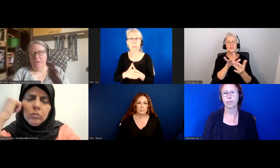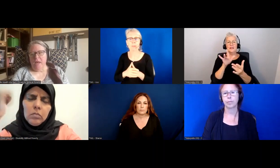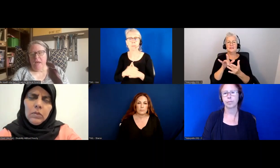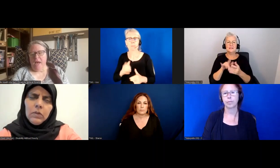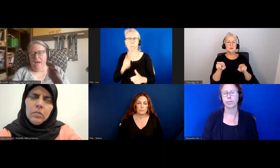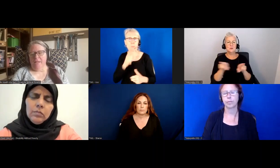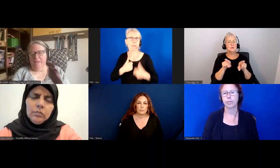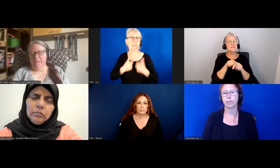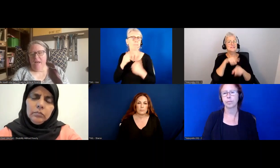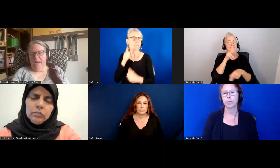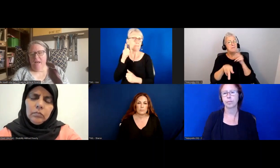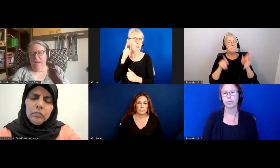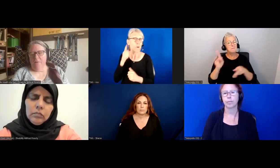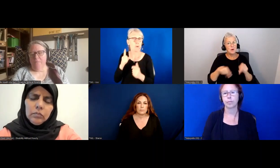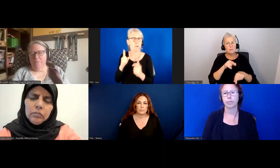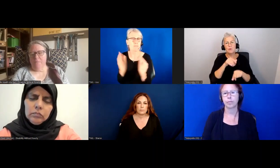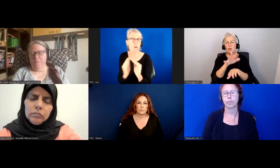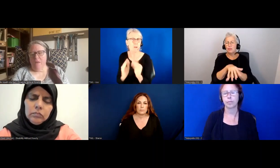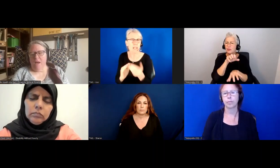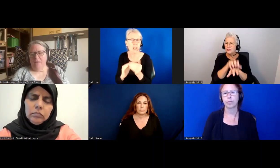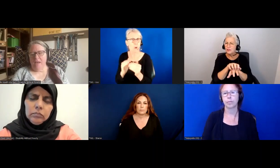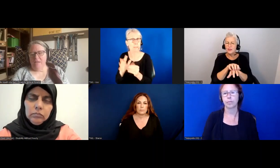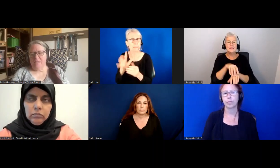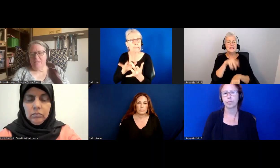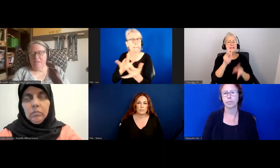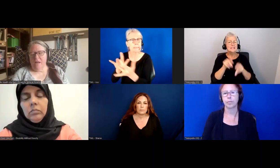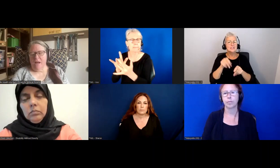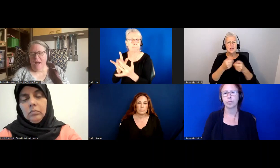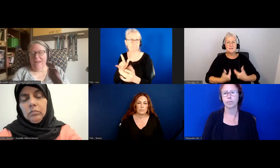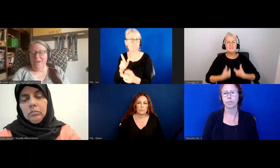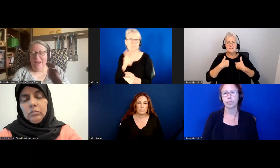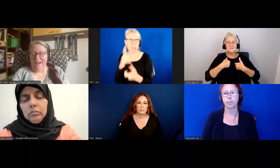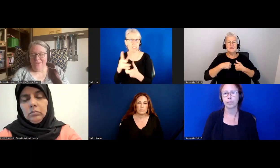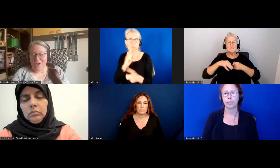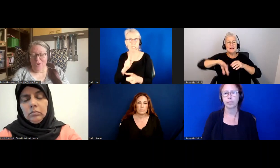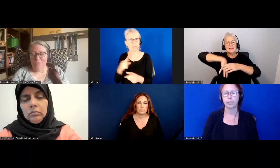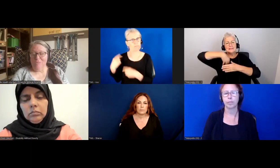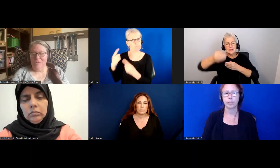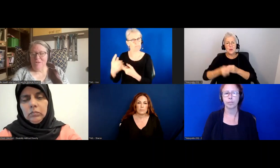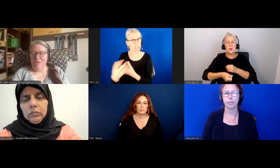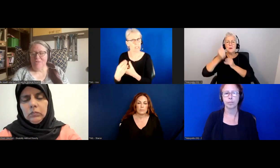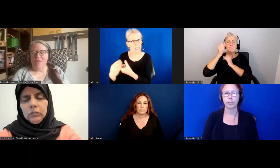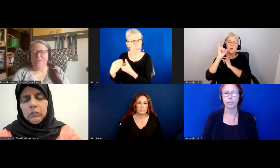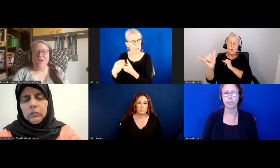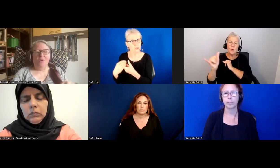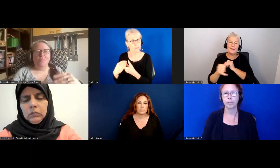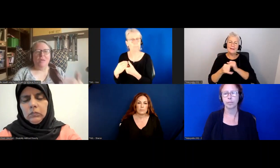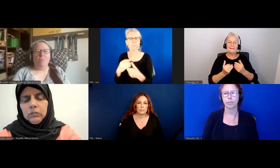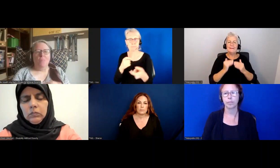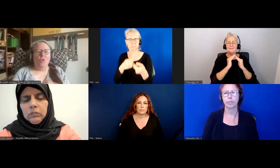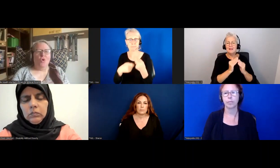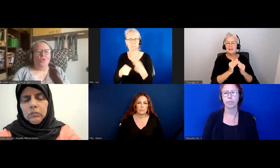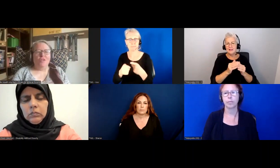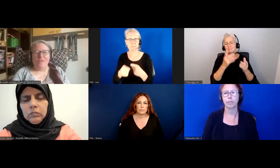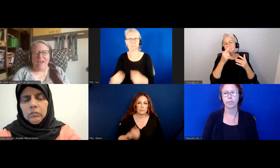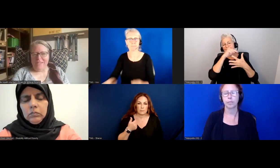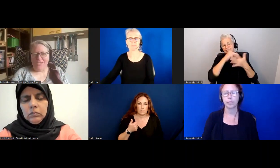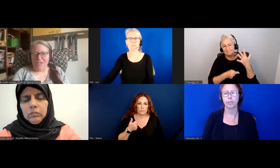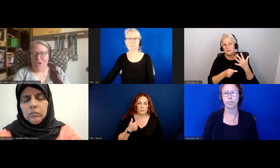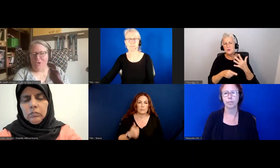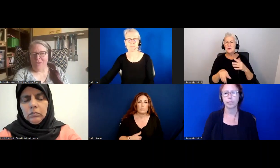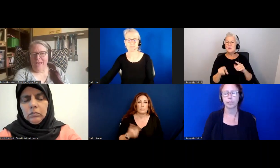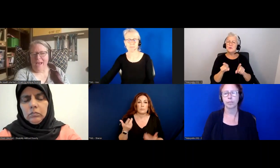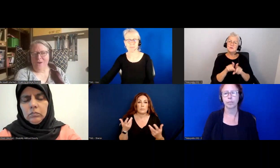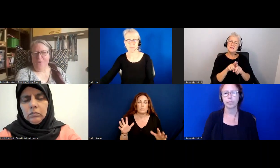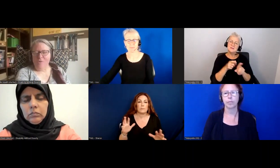populations. And I guess I had hoped that there would be more